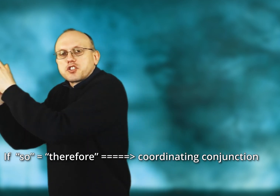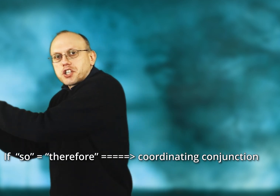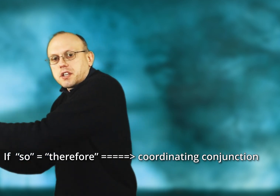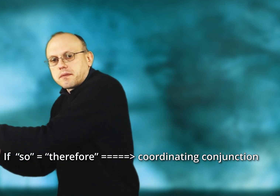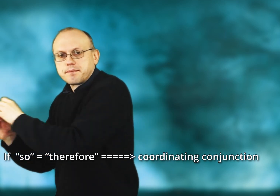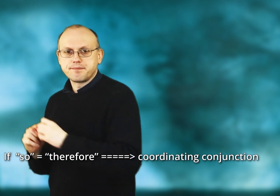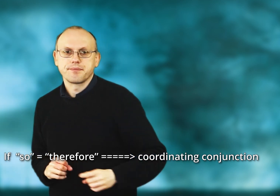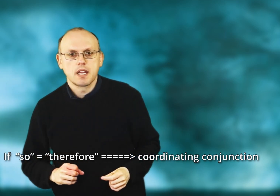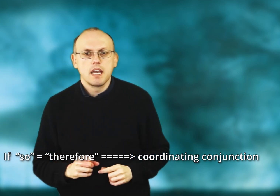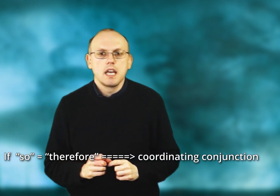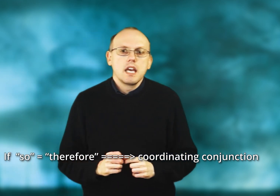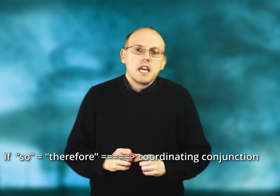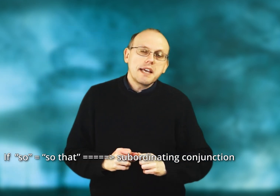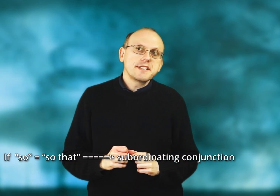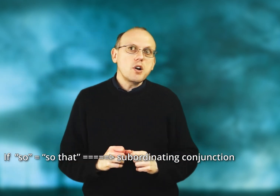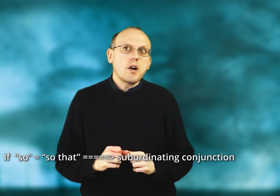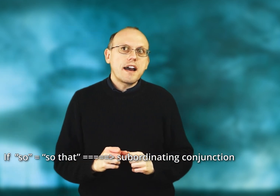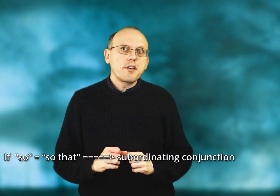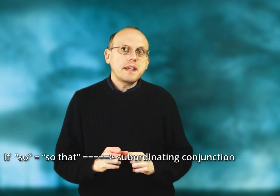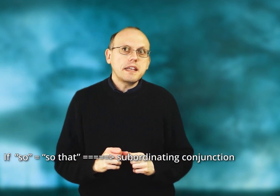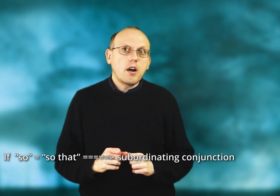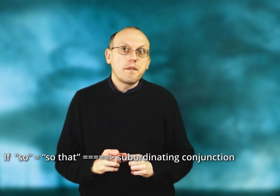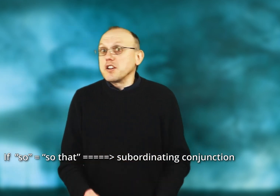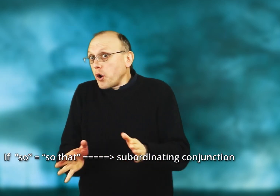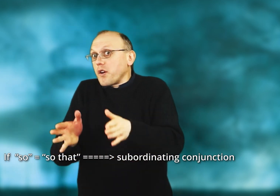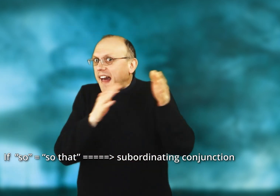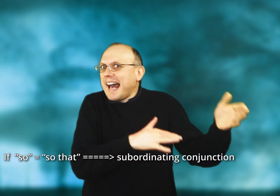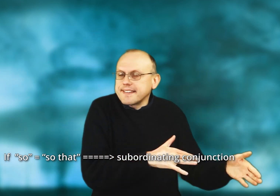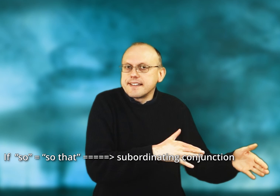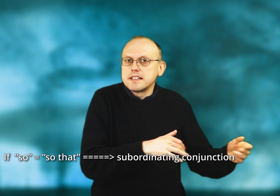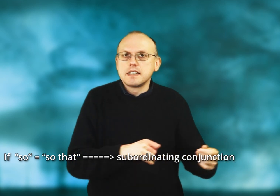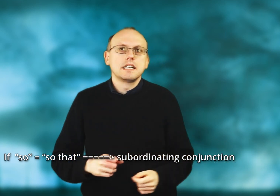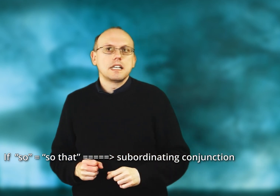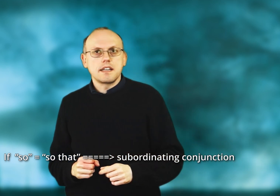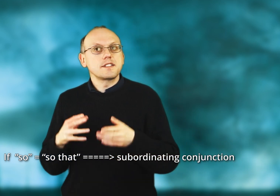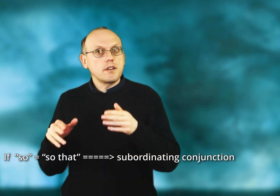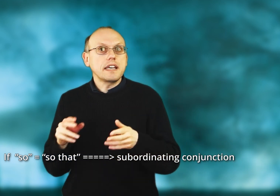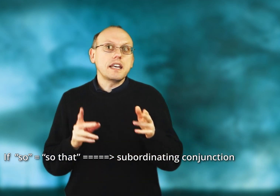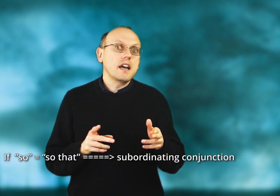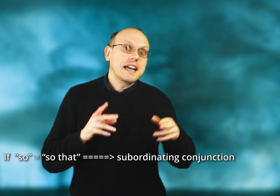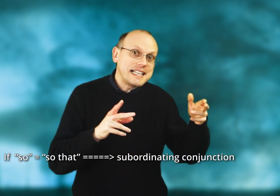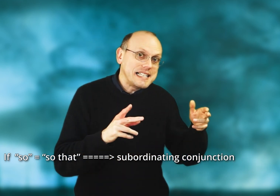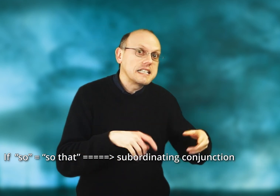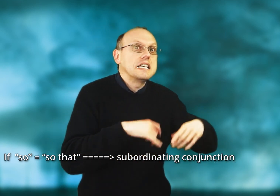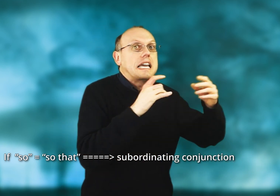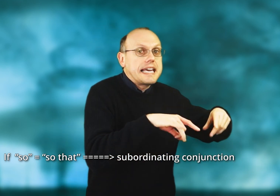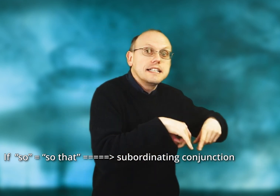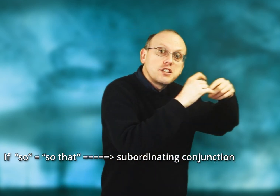conjunction. If so has the meaning of so that, then so here is a